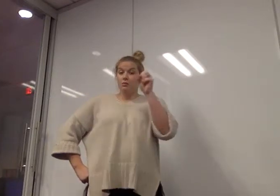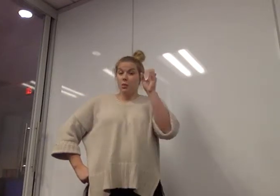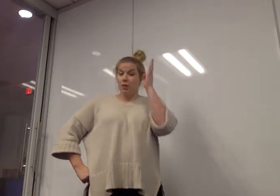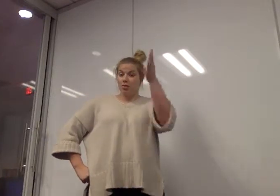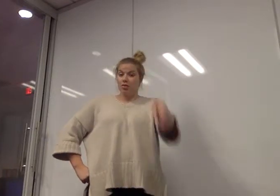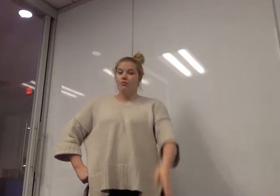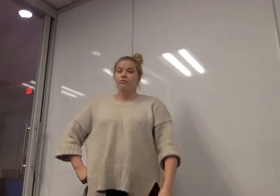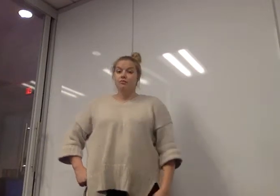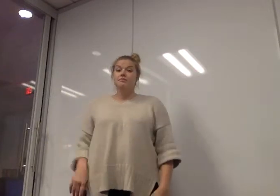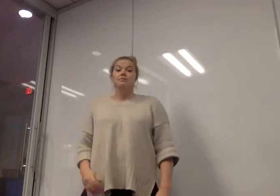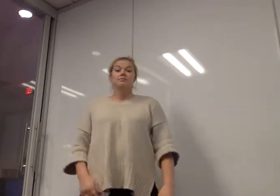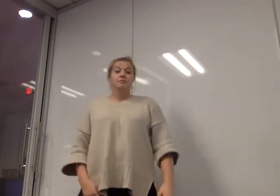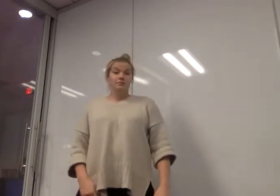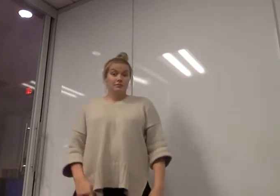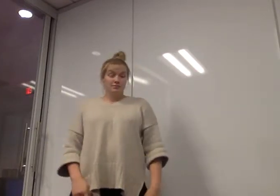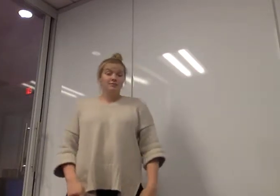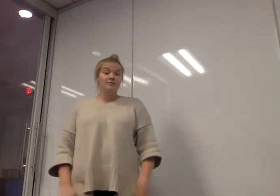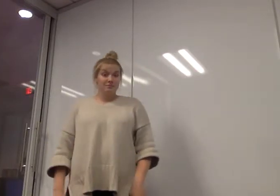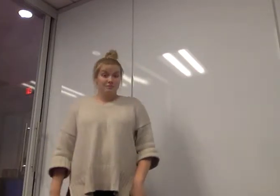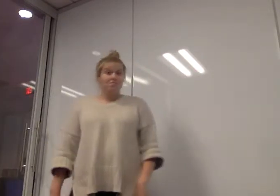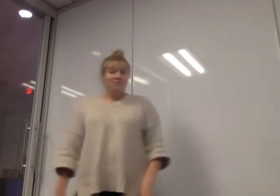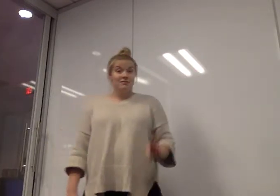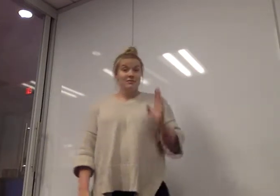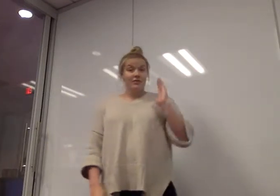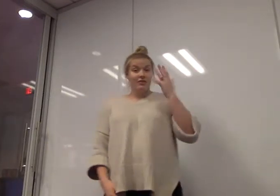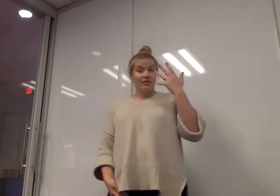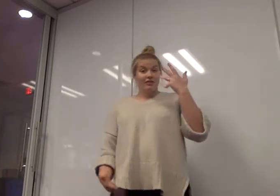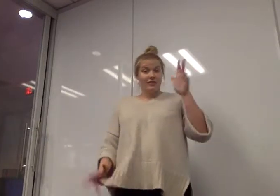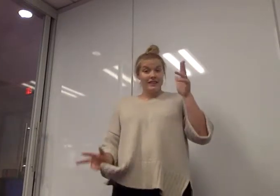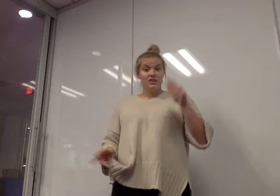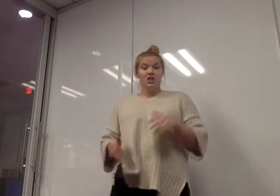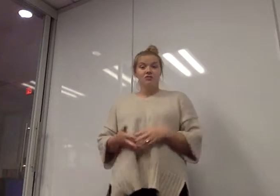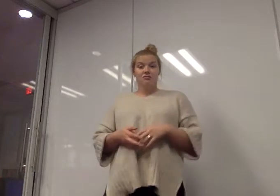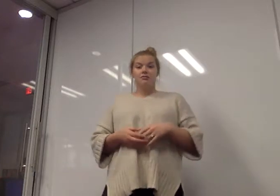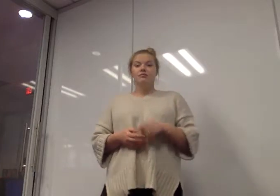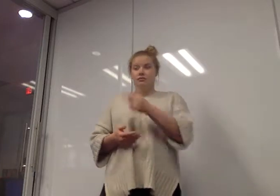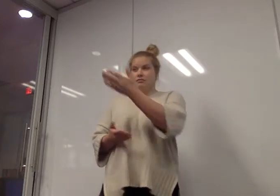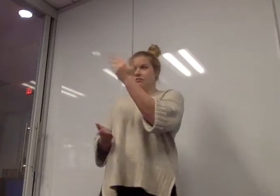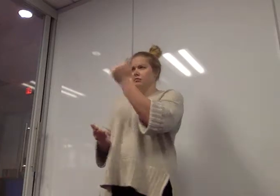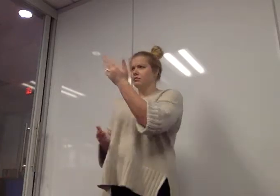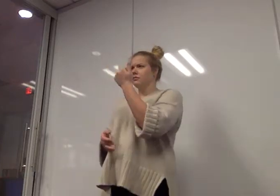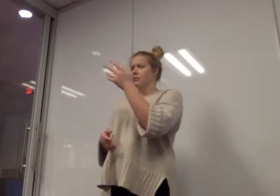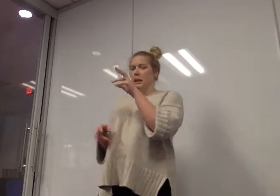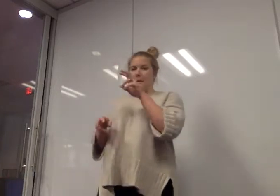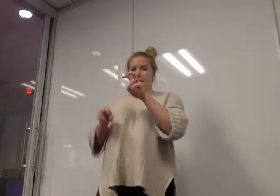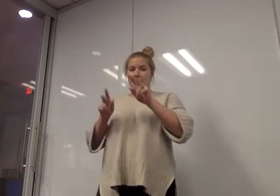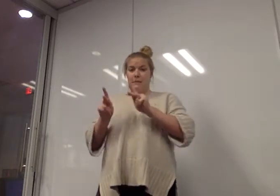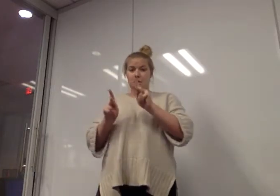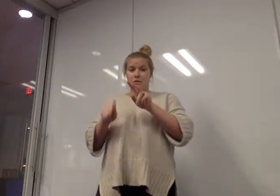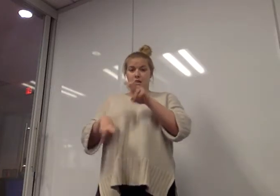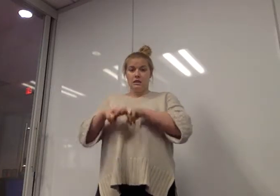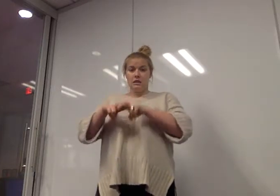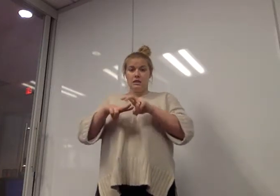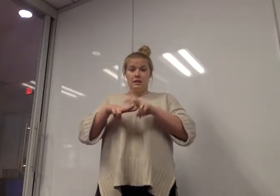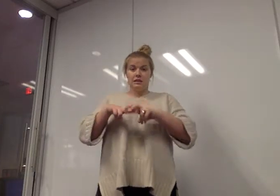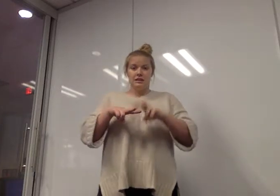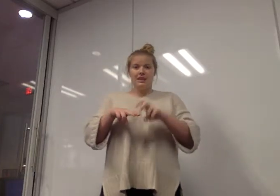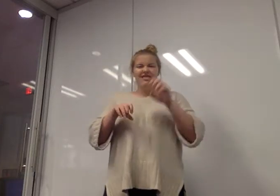So this is what we did. We decided to bring people into the lab and run a little experiment. And